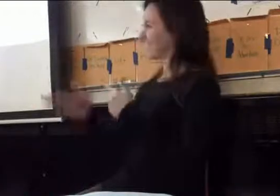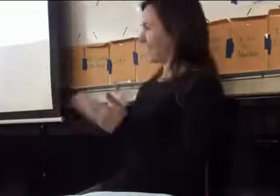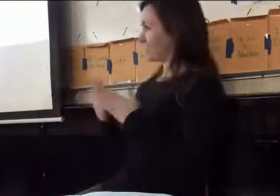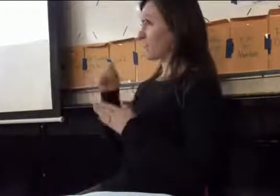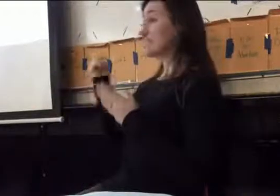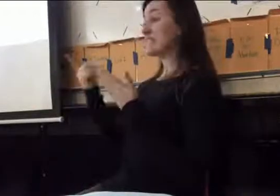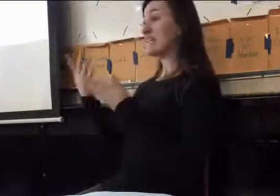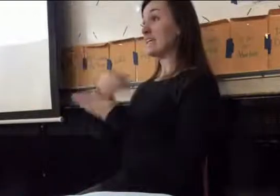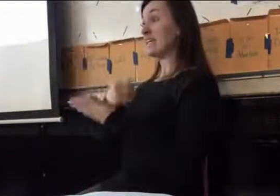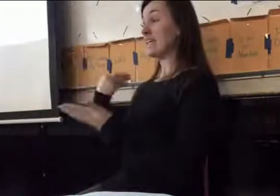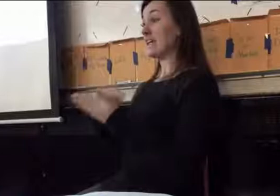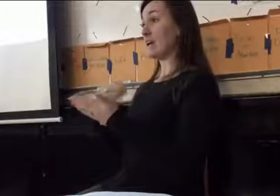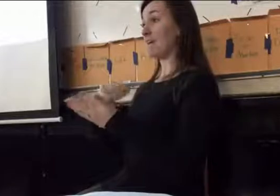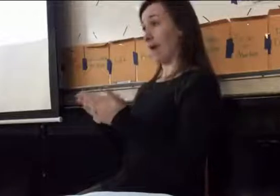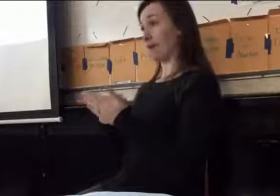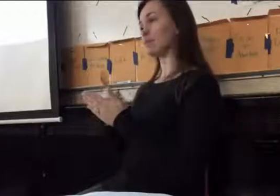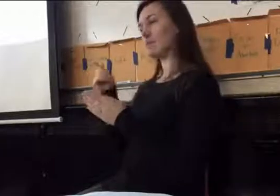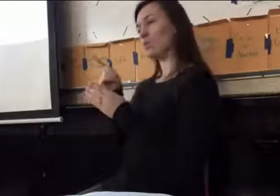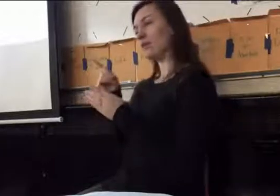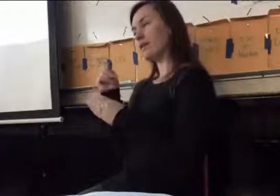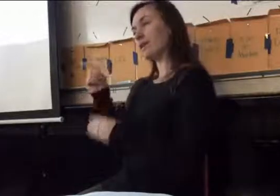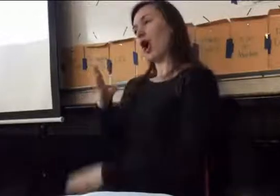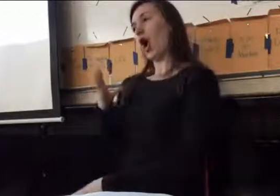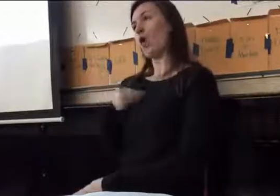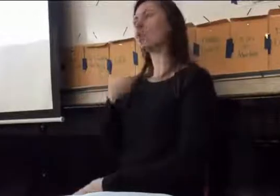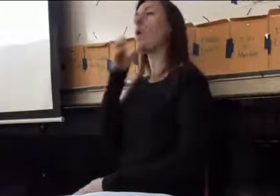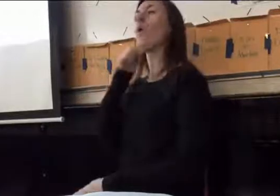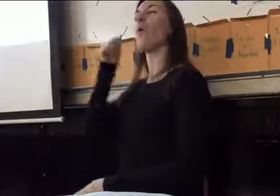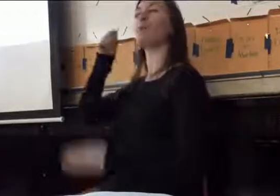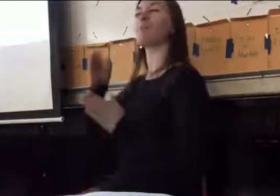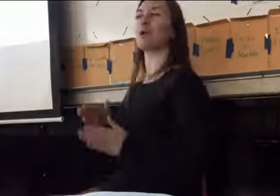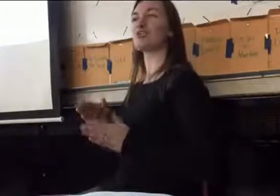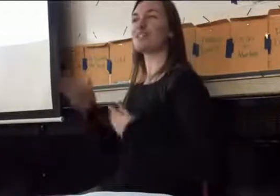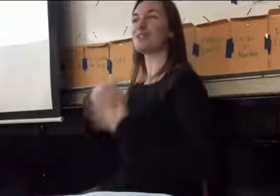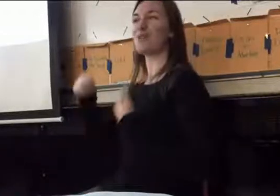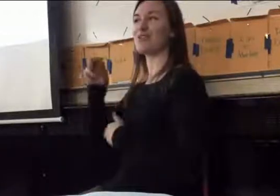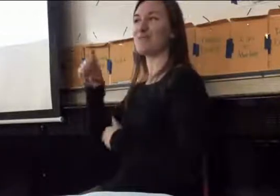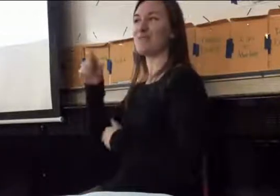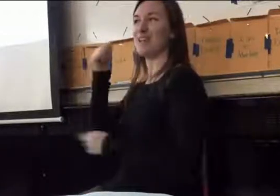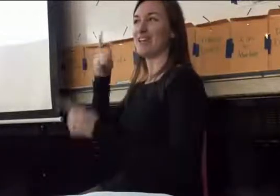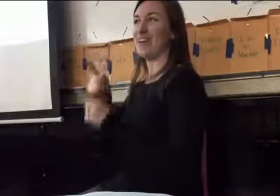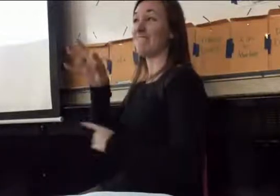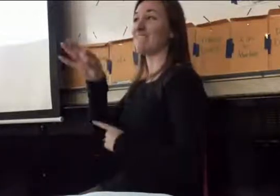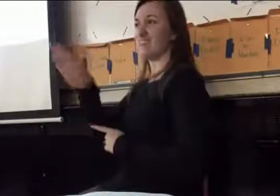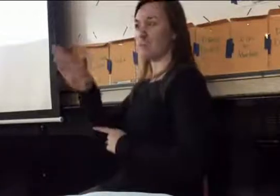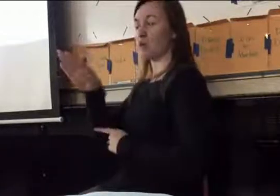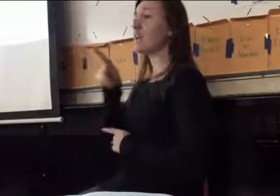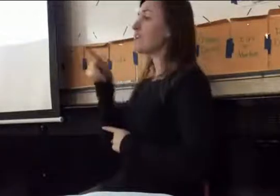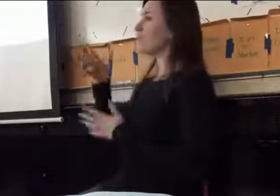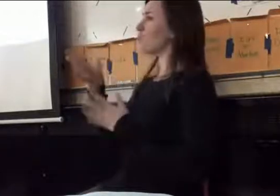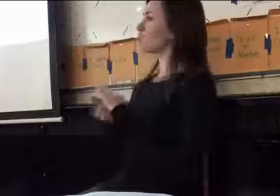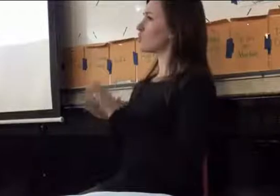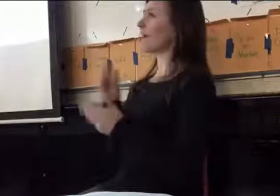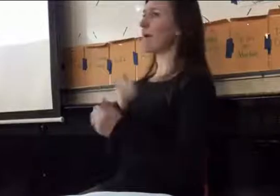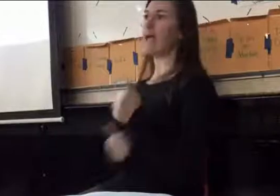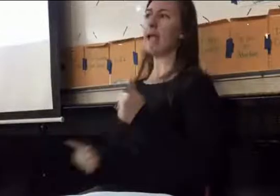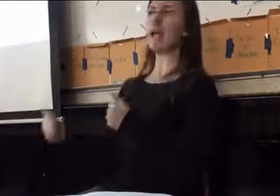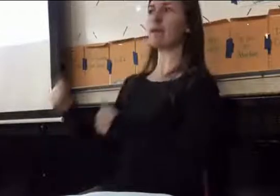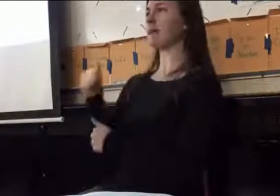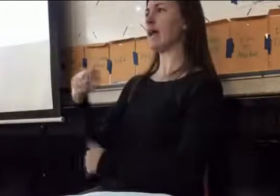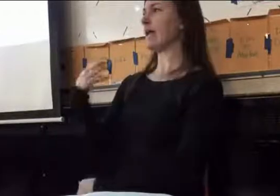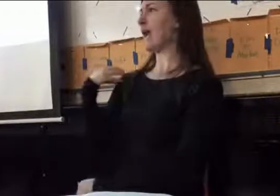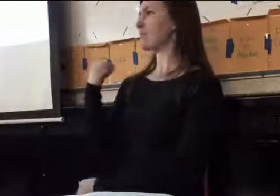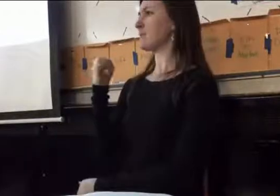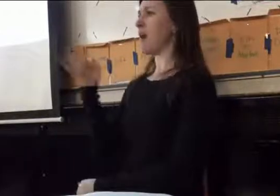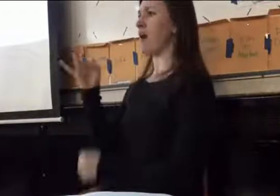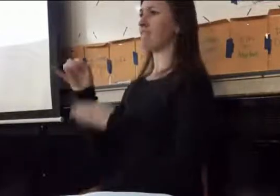makes old person social media, okay? And he creates Facebook. Well, he wanted to be a captain of industry. He wanted to change the